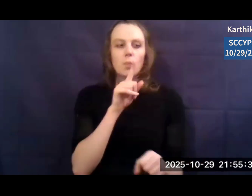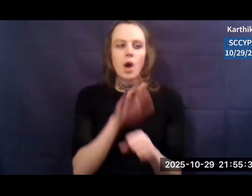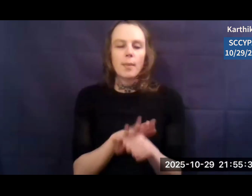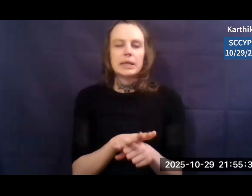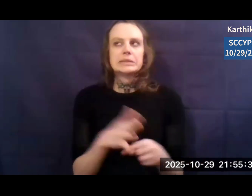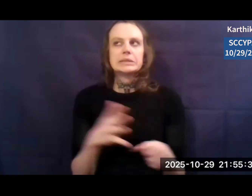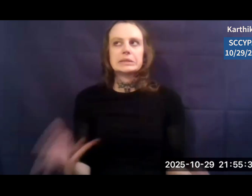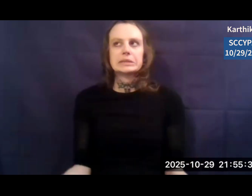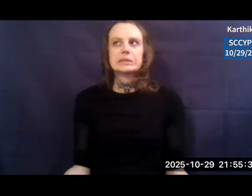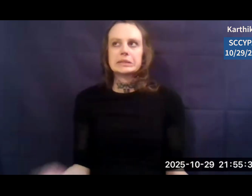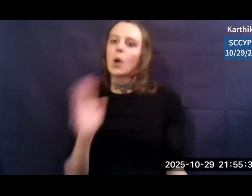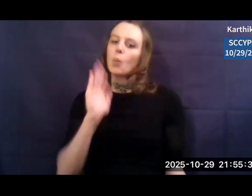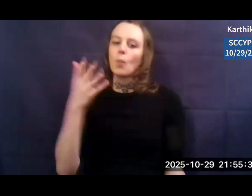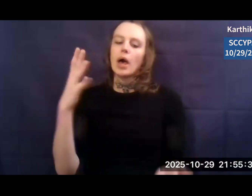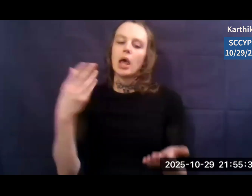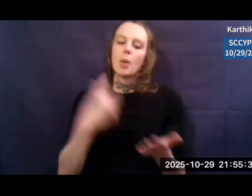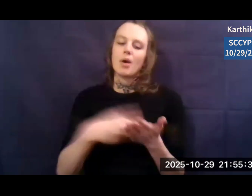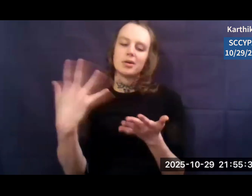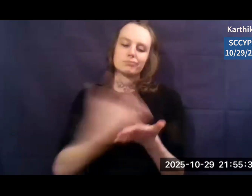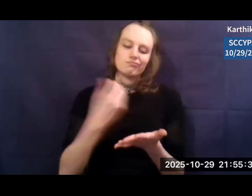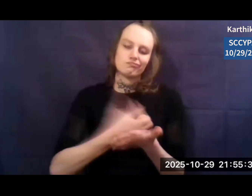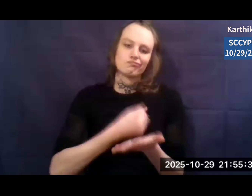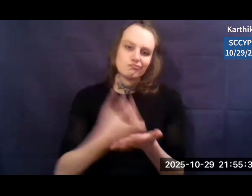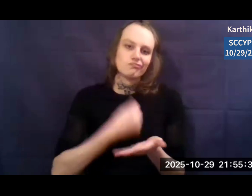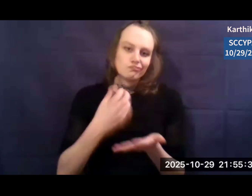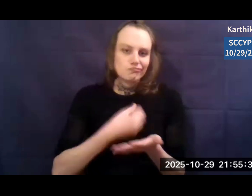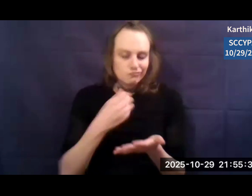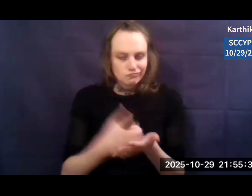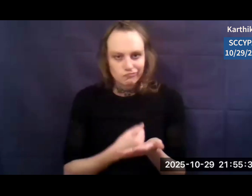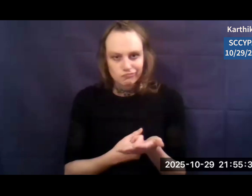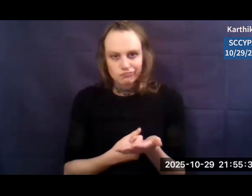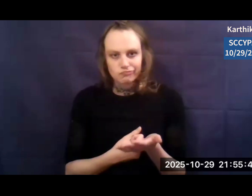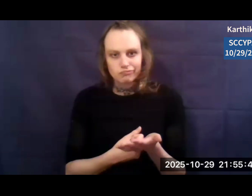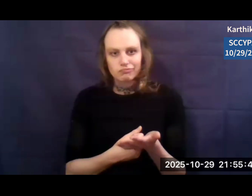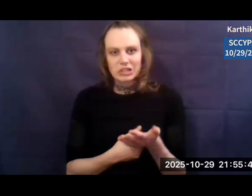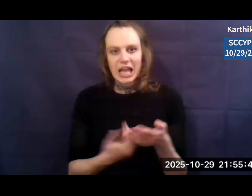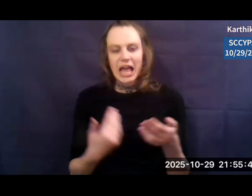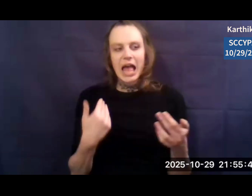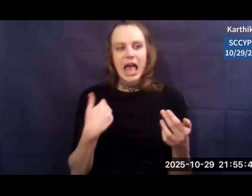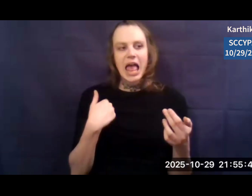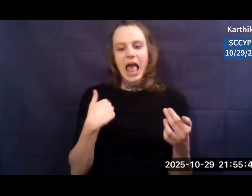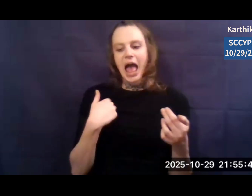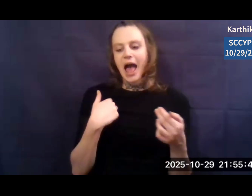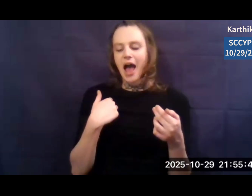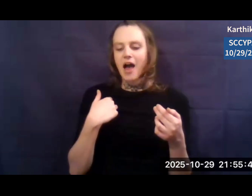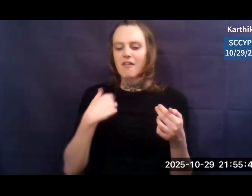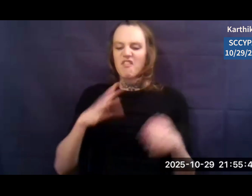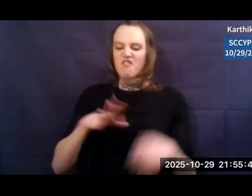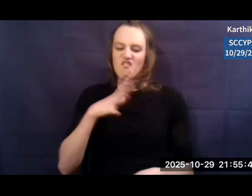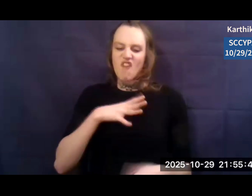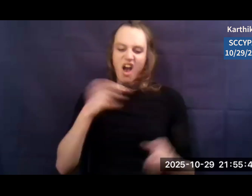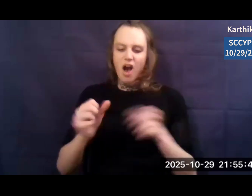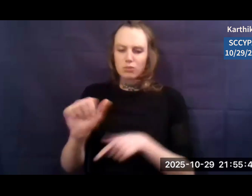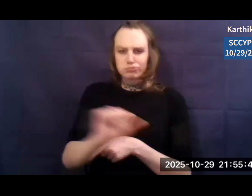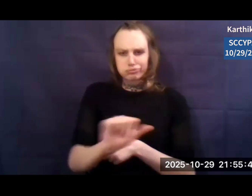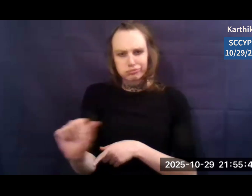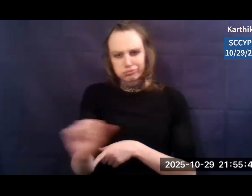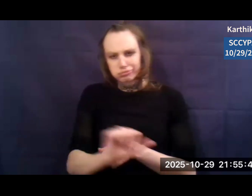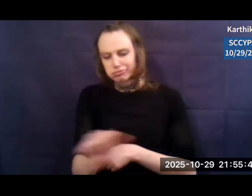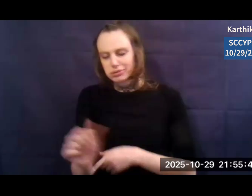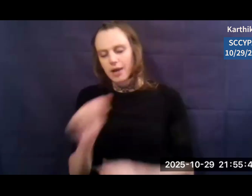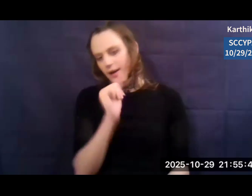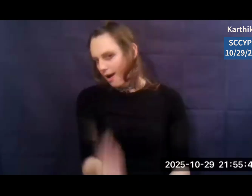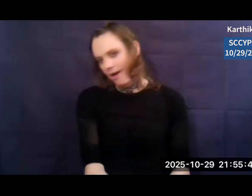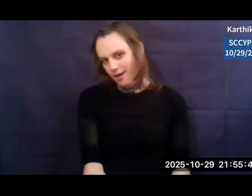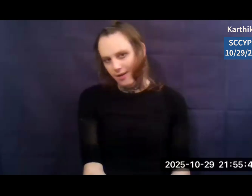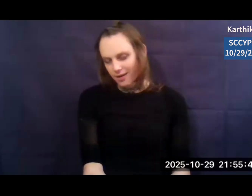get money and like be drifting a Lambo like downtown. Even though that's what I heard like when I first came to the